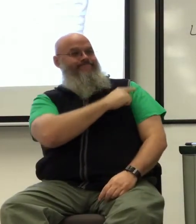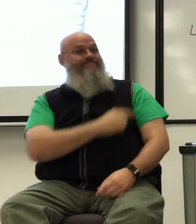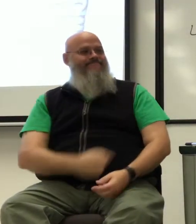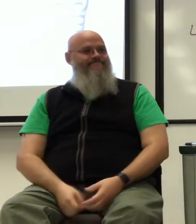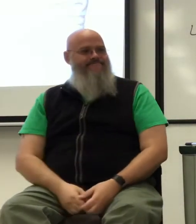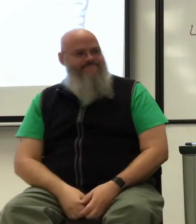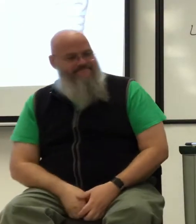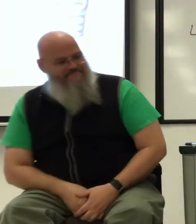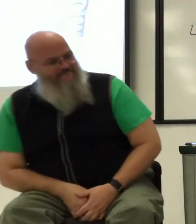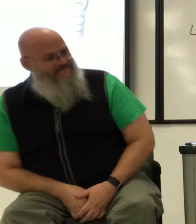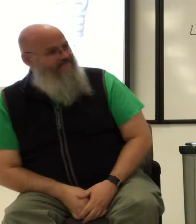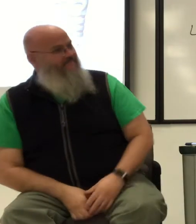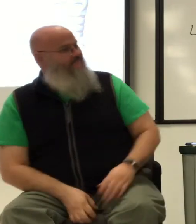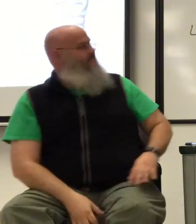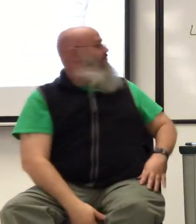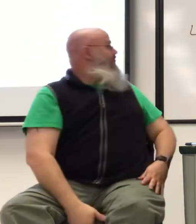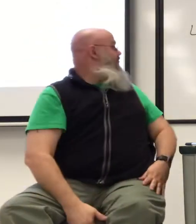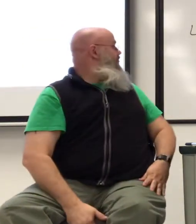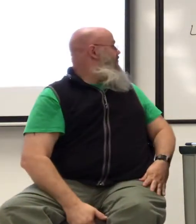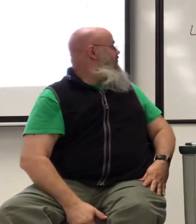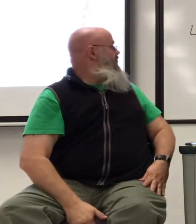prominence.